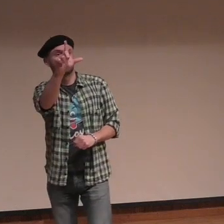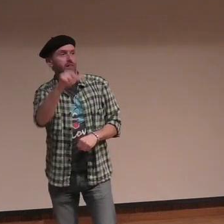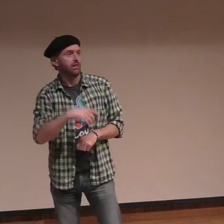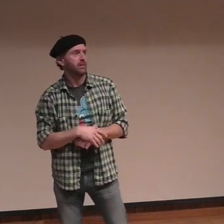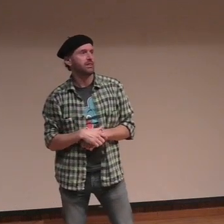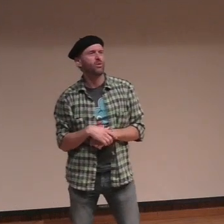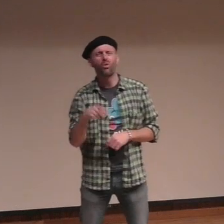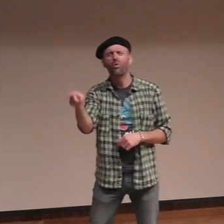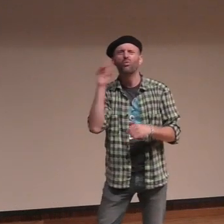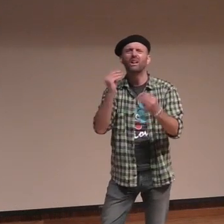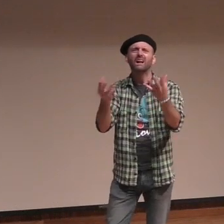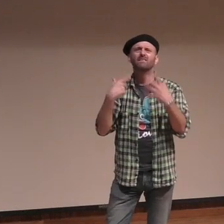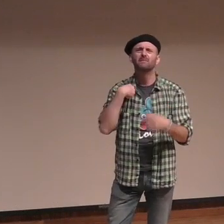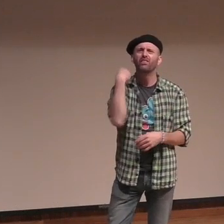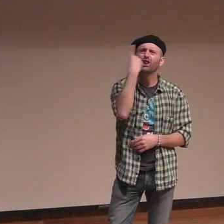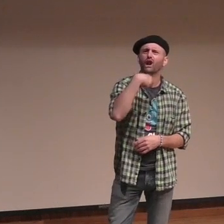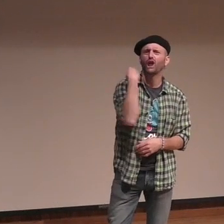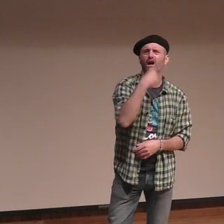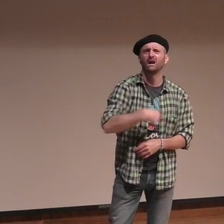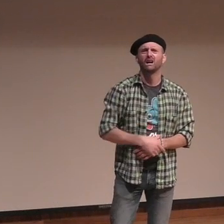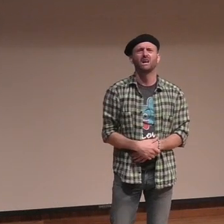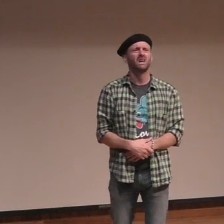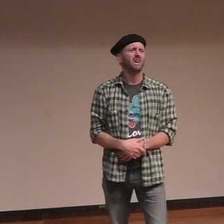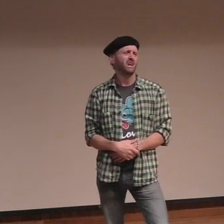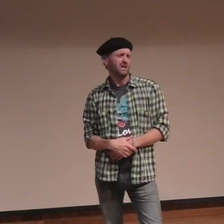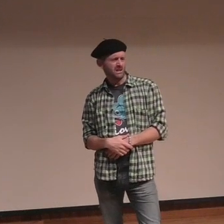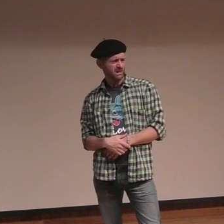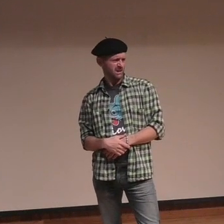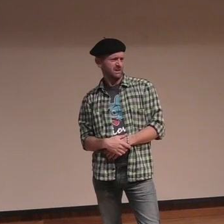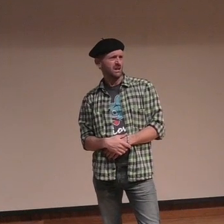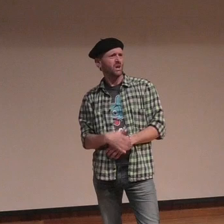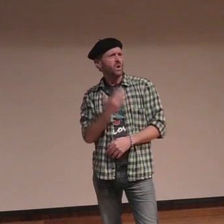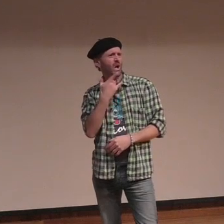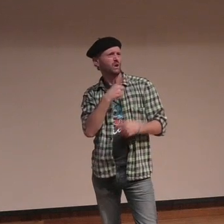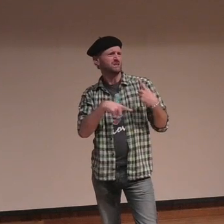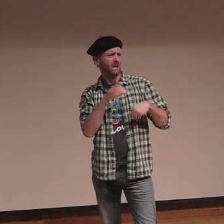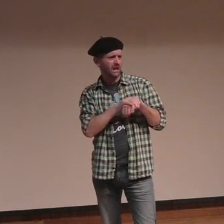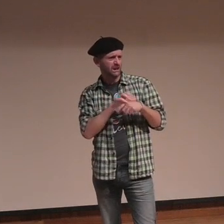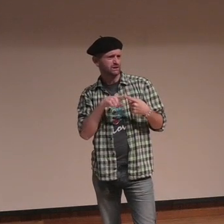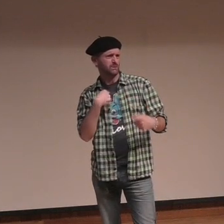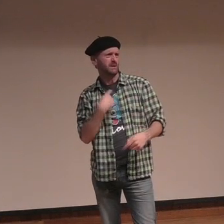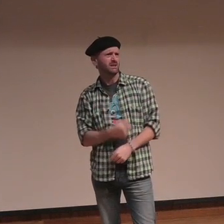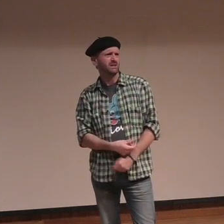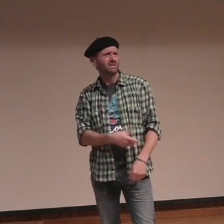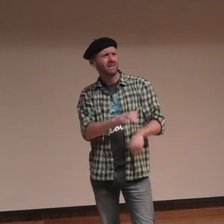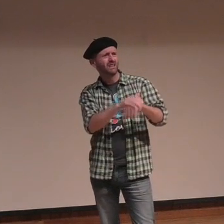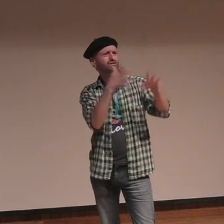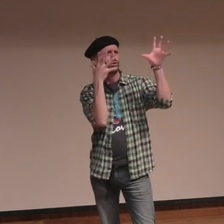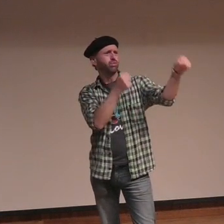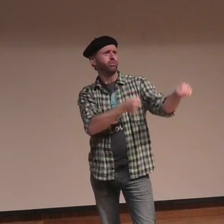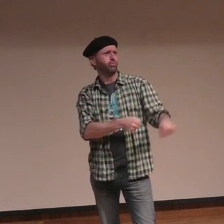strong ASL users who might give me a look like this, like, what are you signing English to me